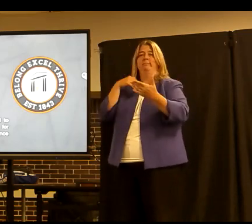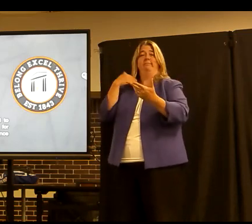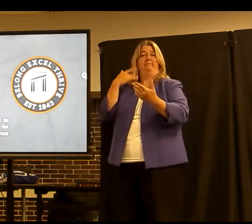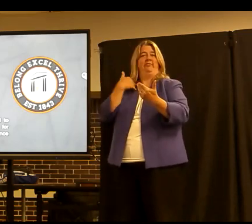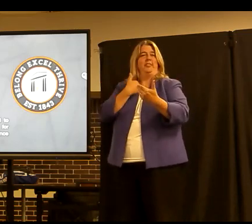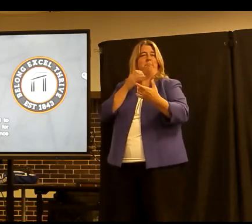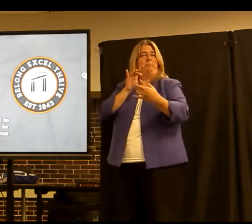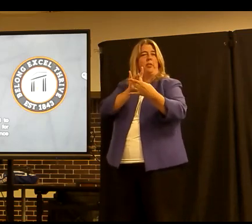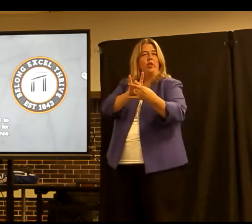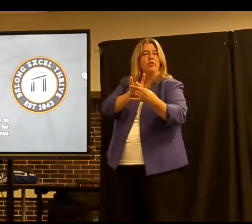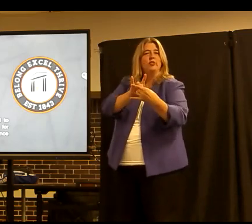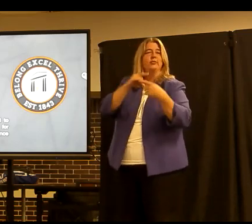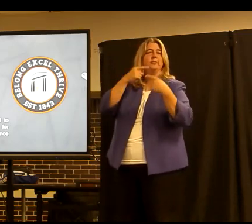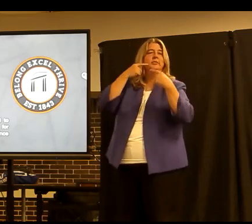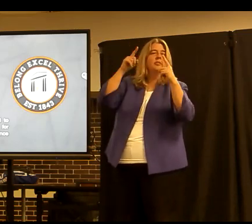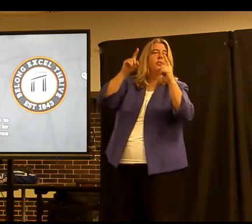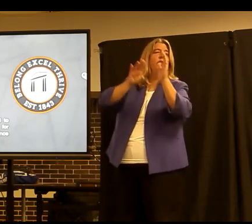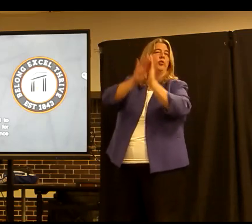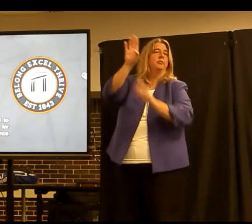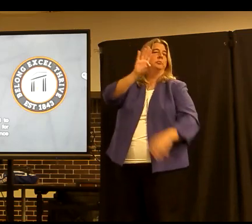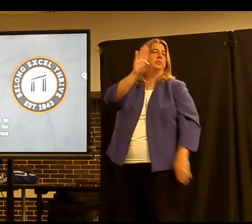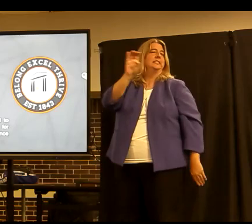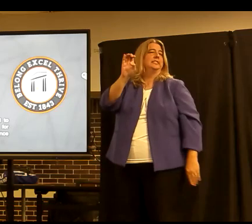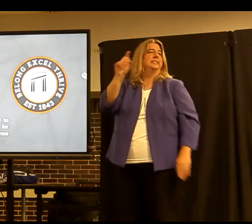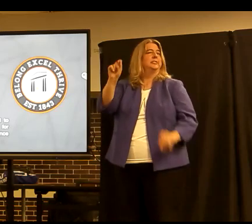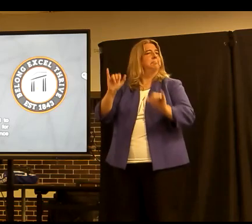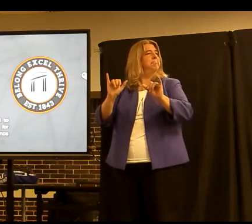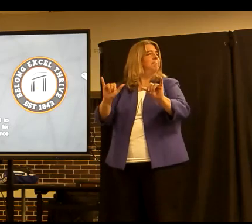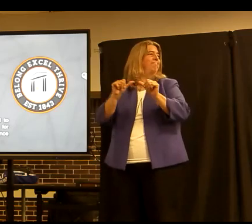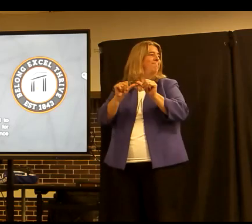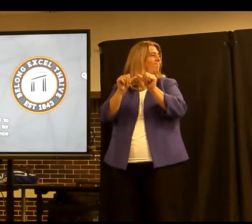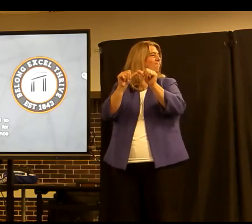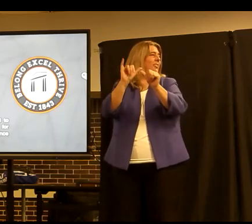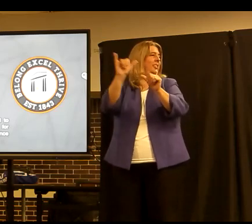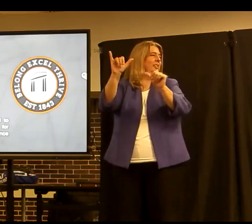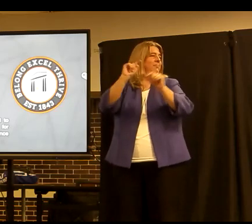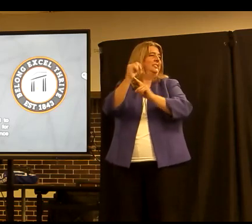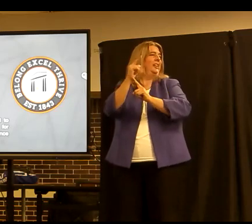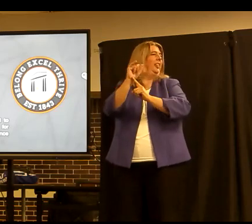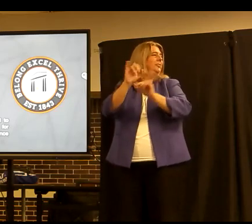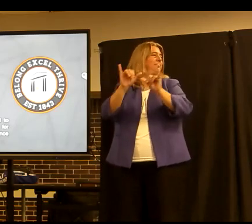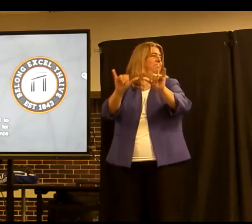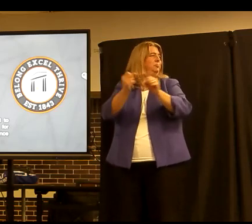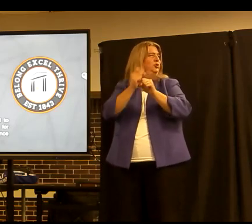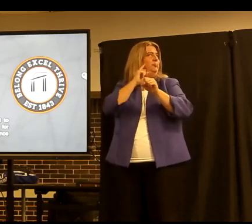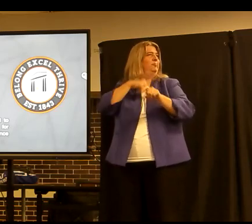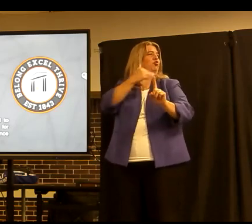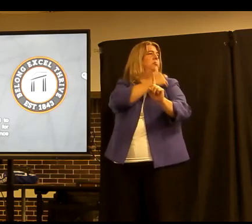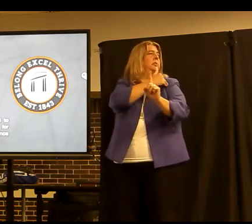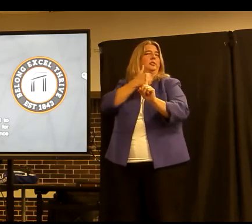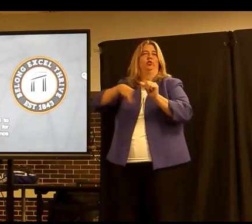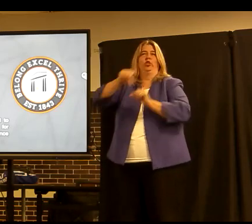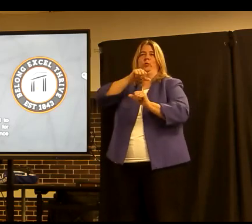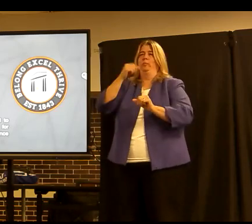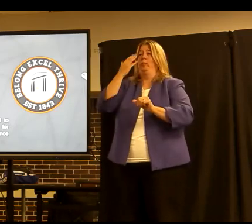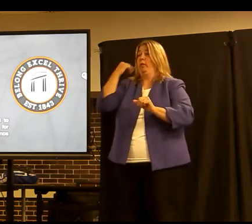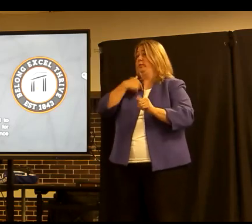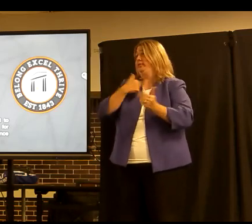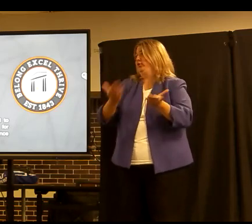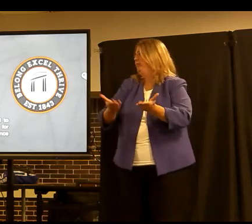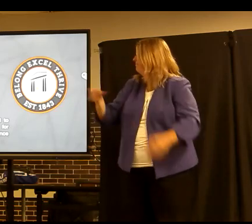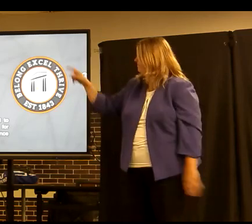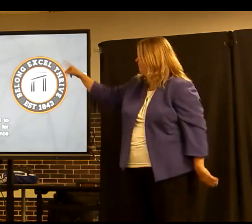our bilingual environment, to make sure that our students do belong, excel, and thrive, BET, which is our tagline, and has